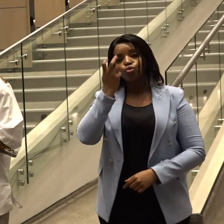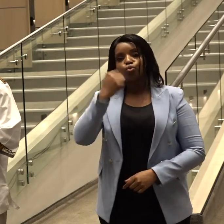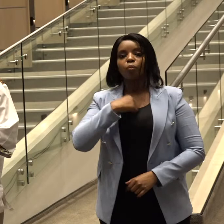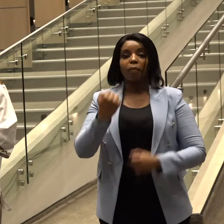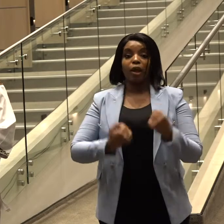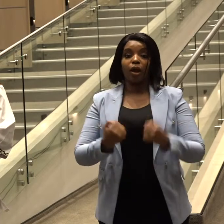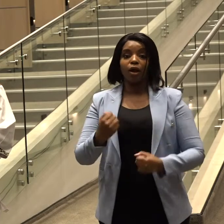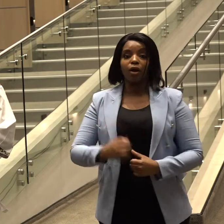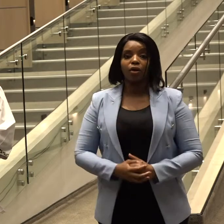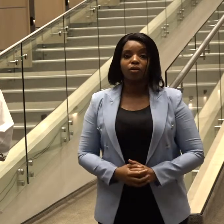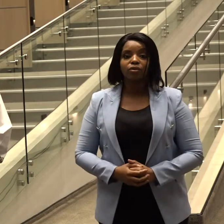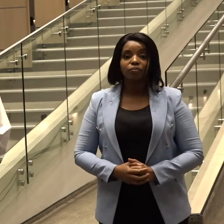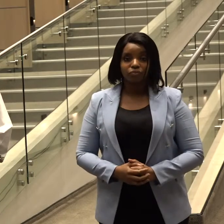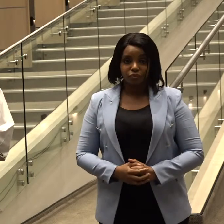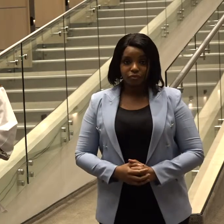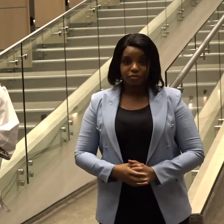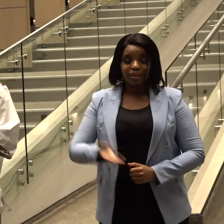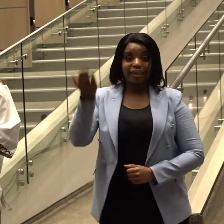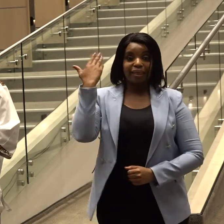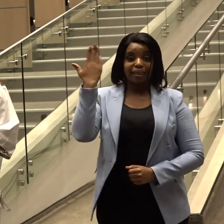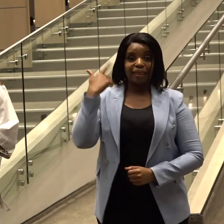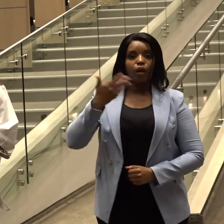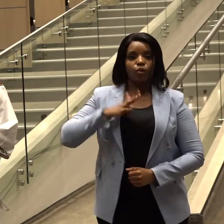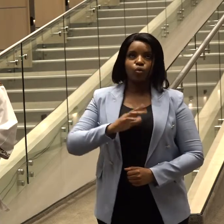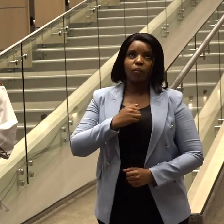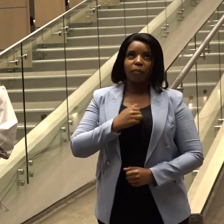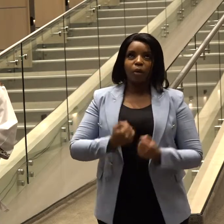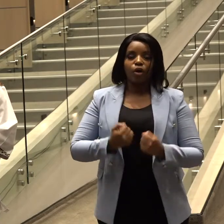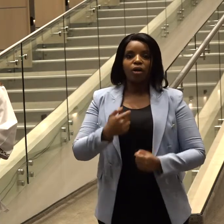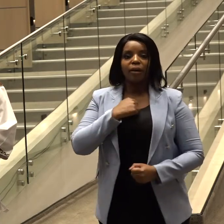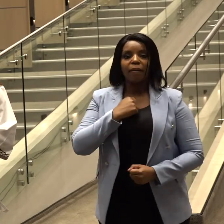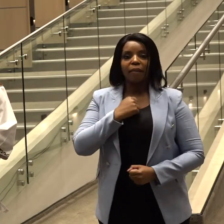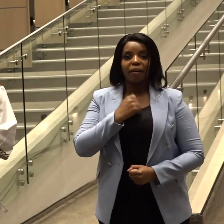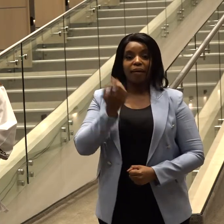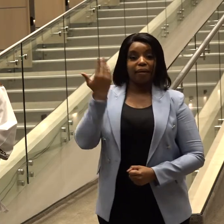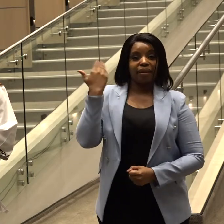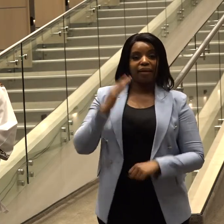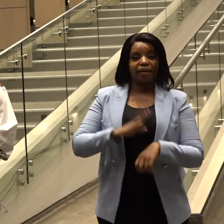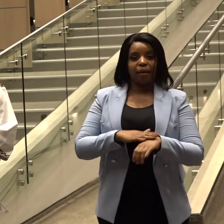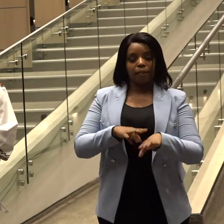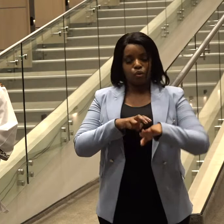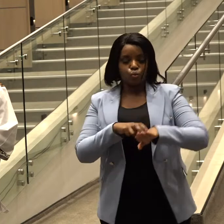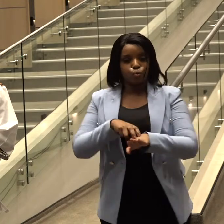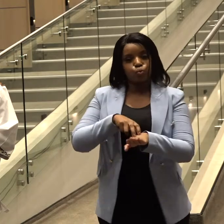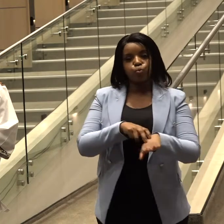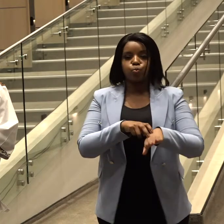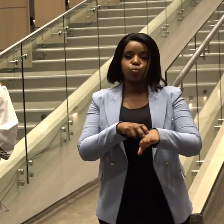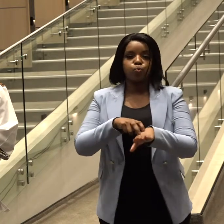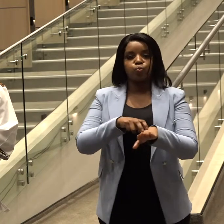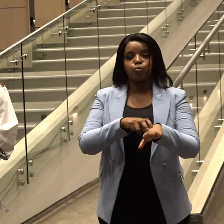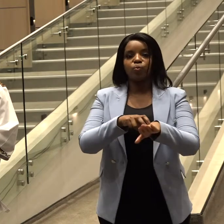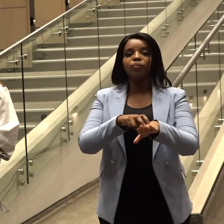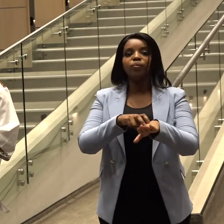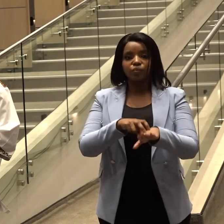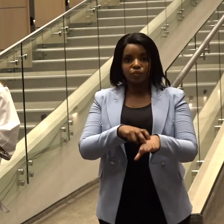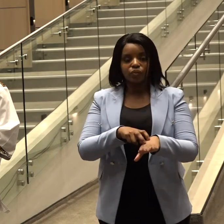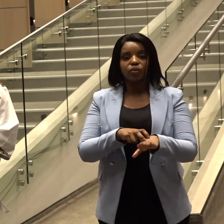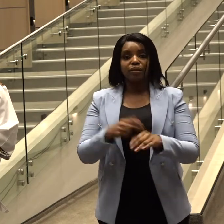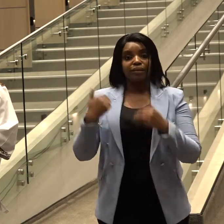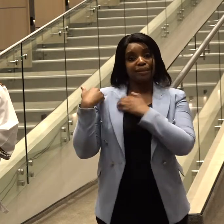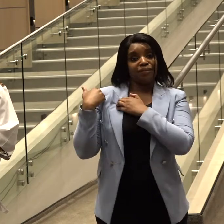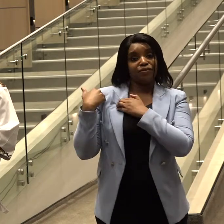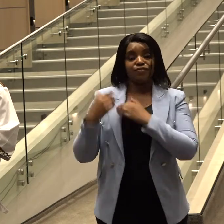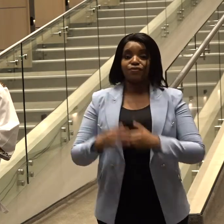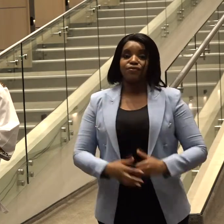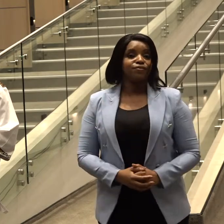I used to use the train you know that place is not safe you jump off the train